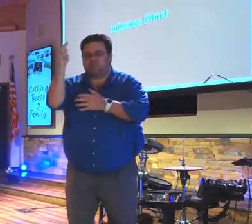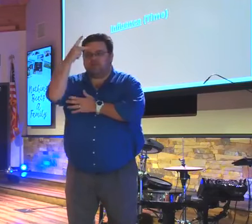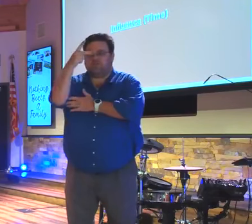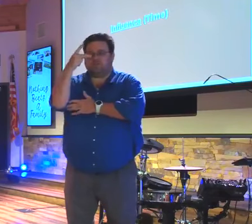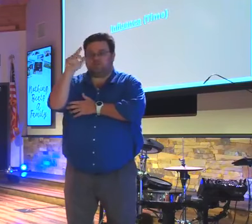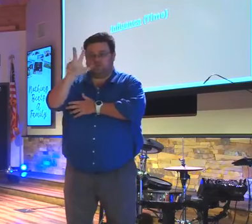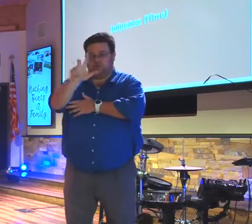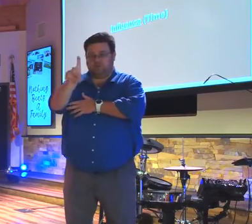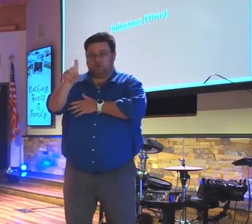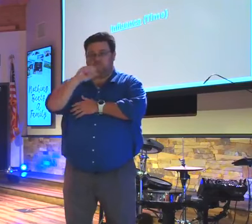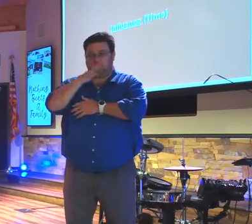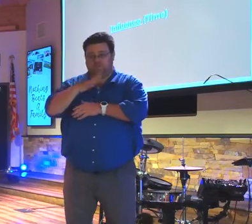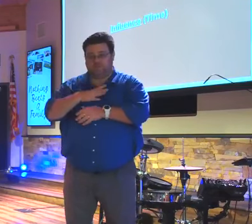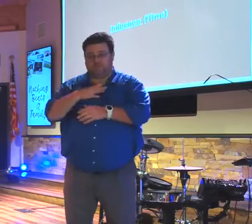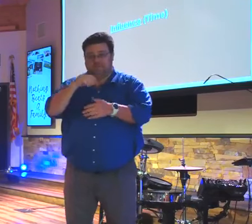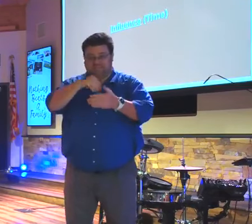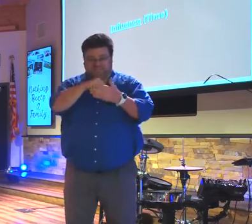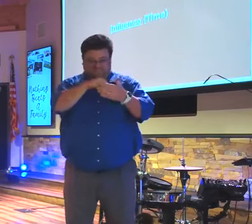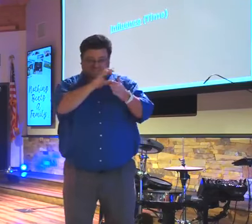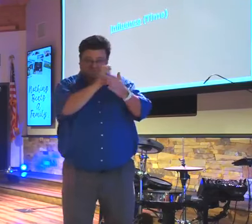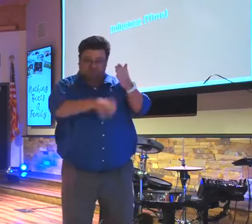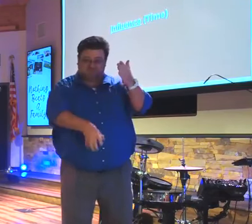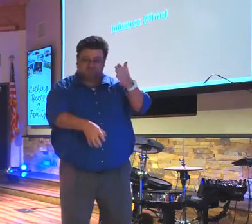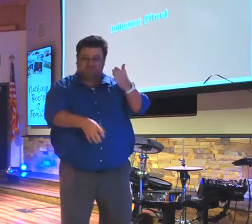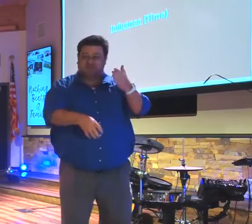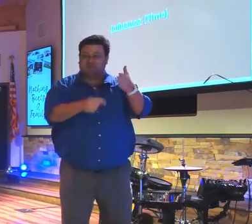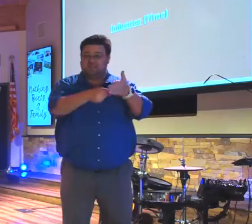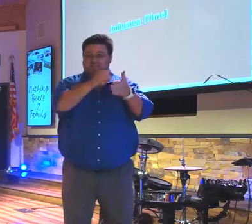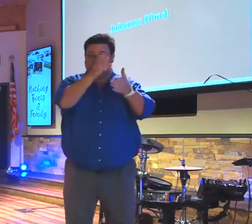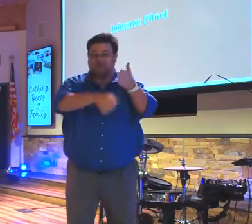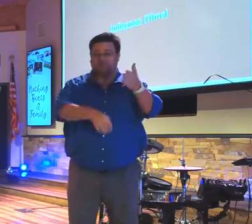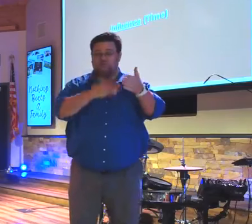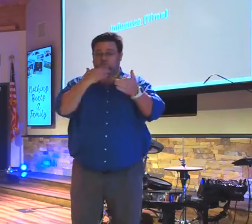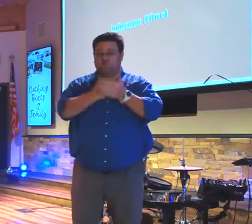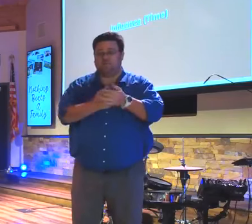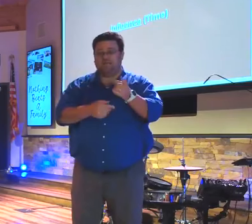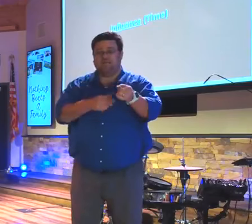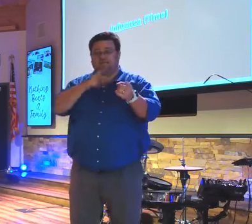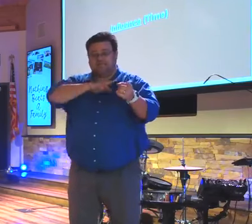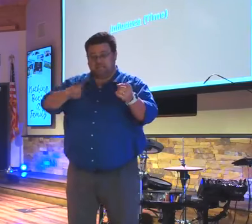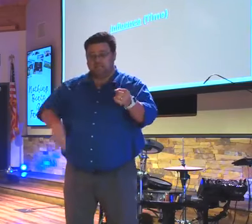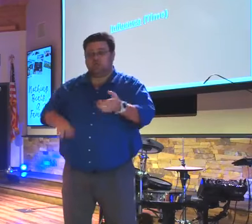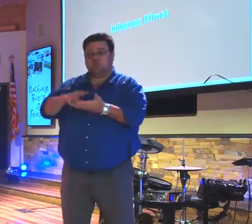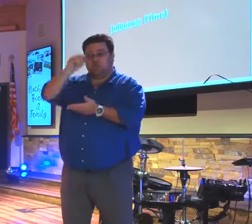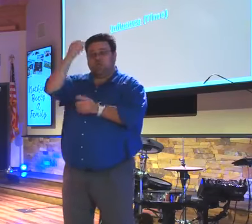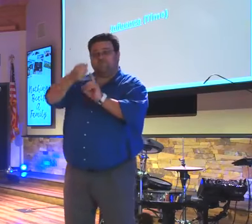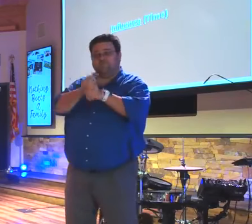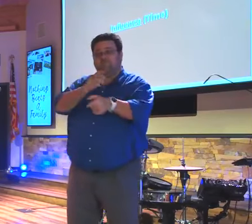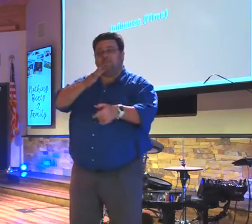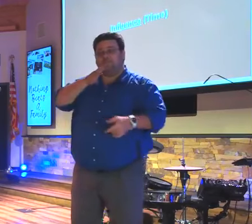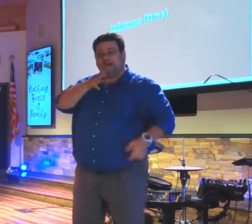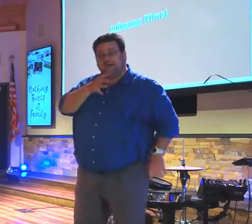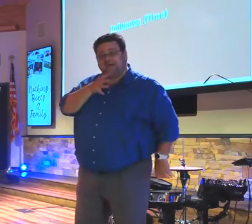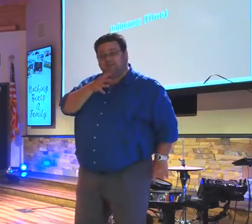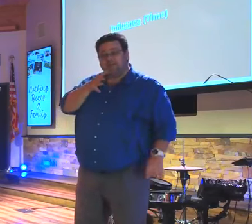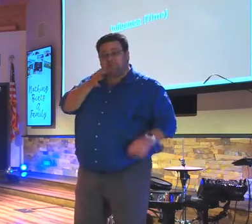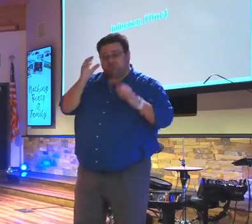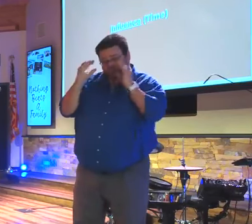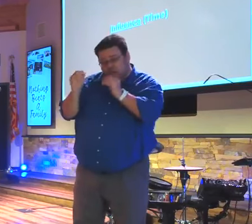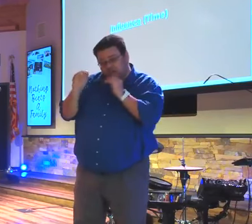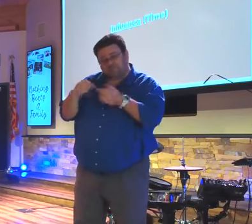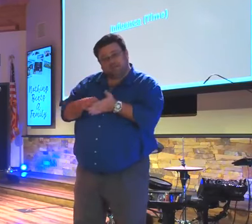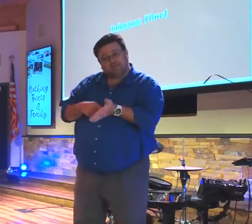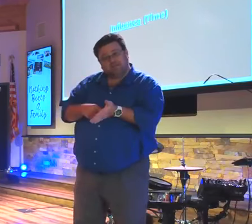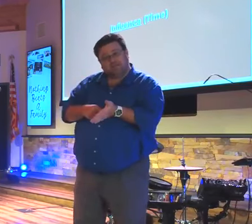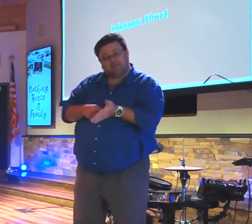in this chapter. Proverbs 31 is amazing, and the Bible says this king learned it from his mom. This stuff his mom taught him.